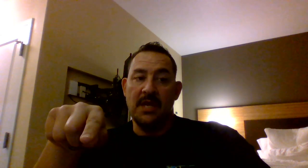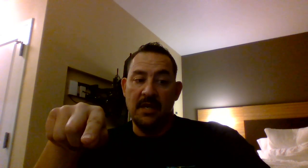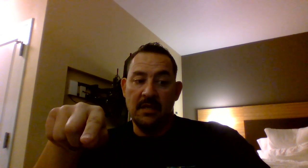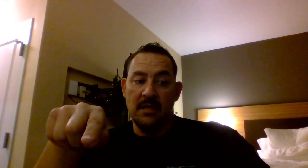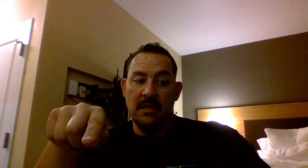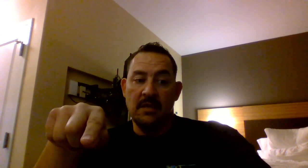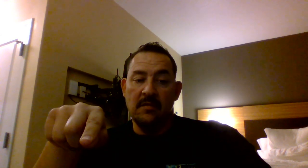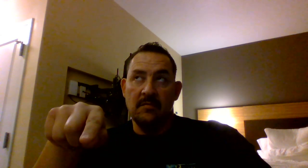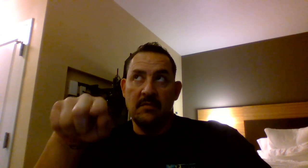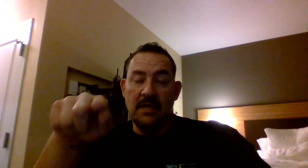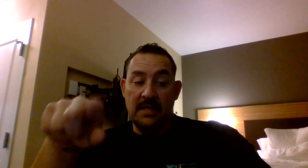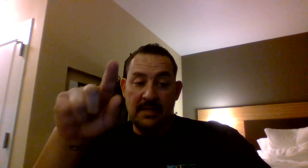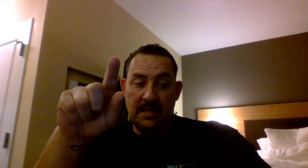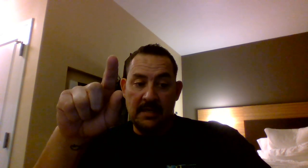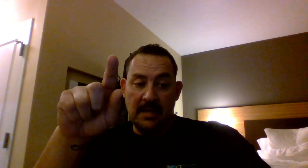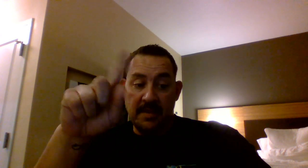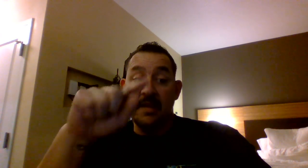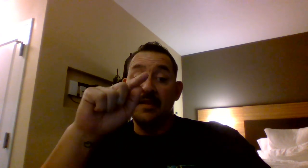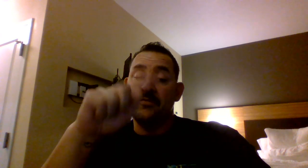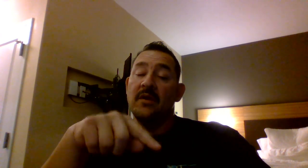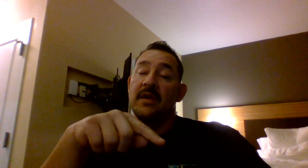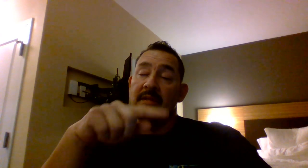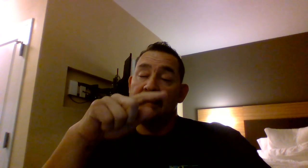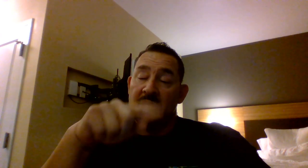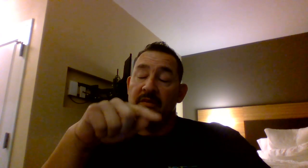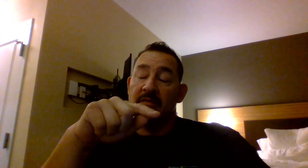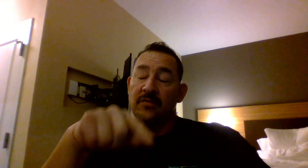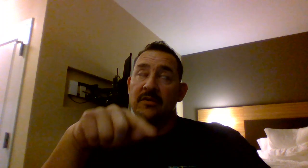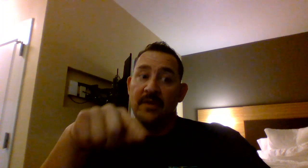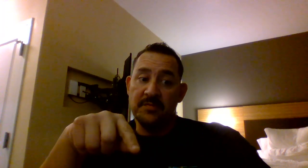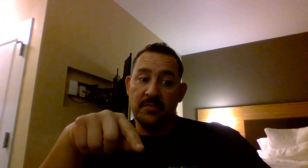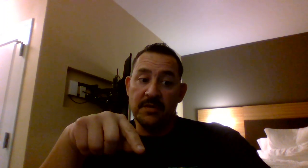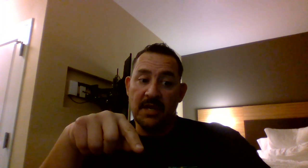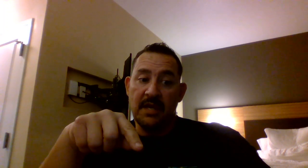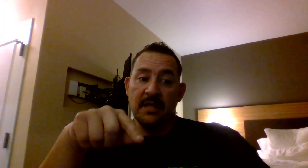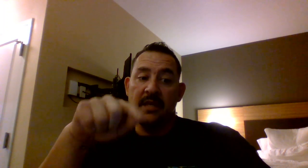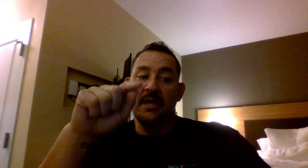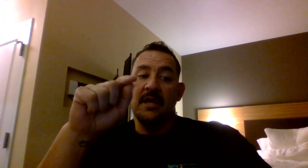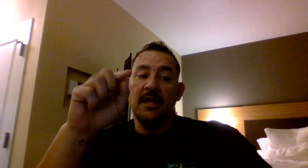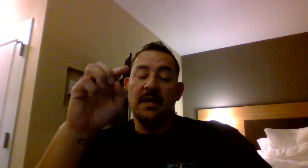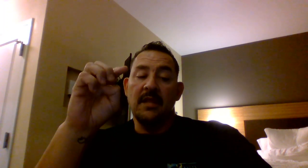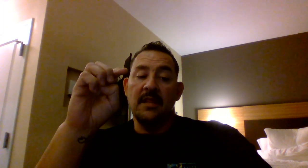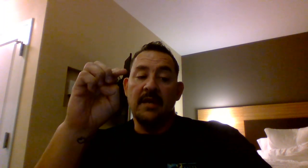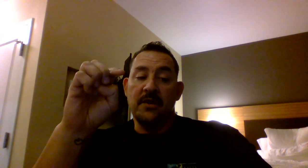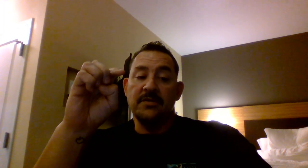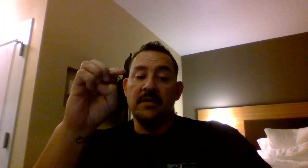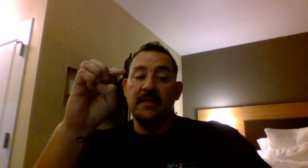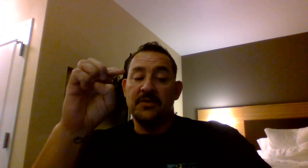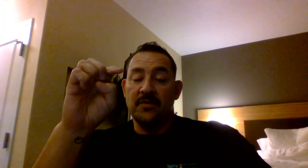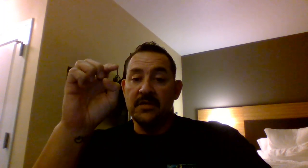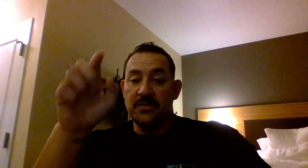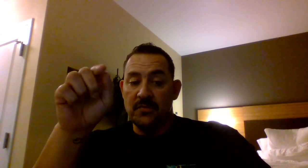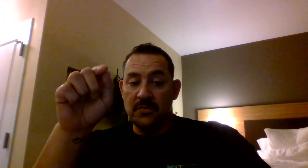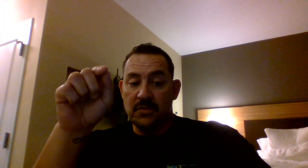chain. And then in the electron transport chain, the energy of the electron is used